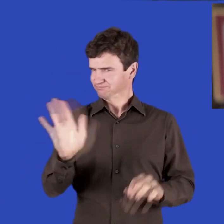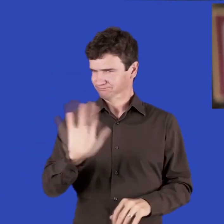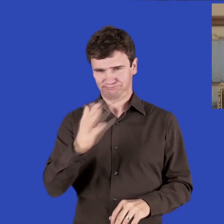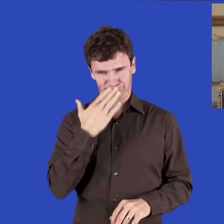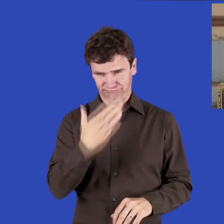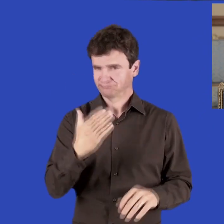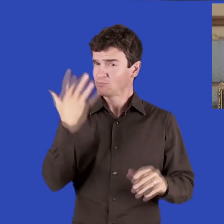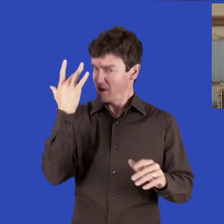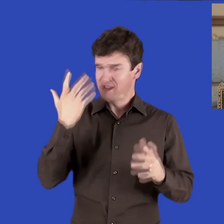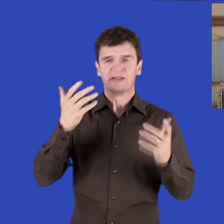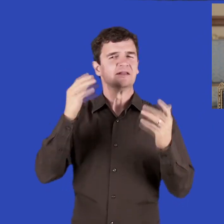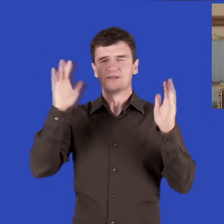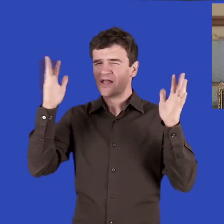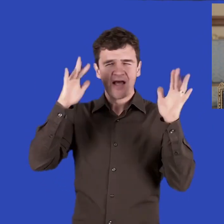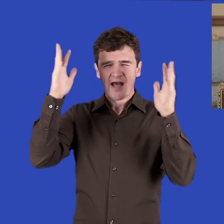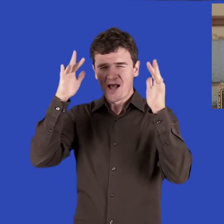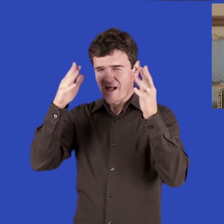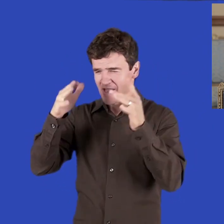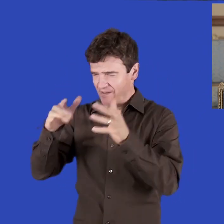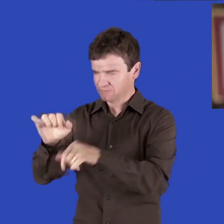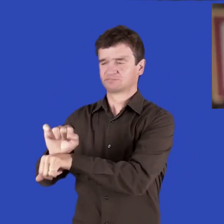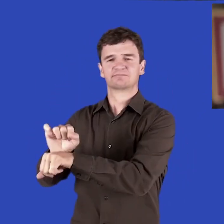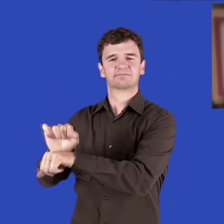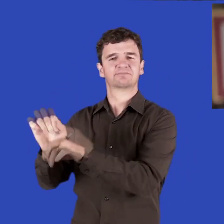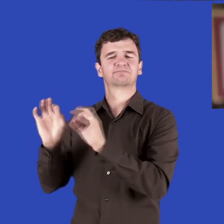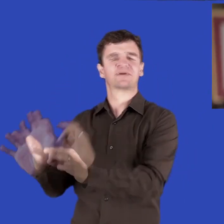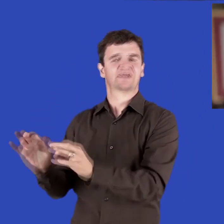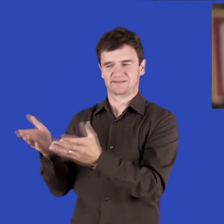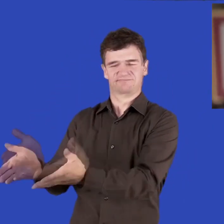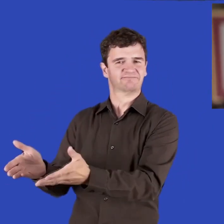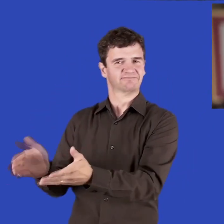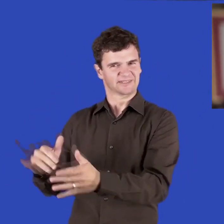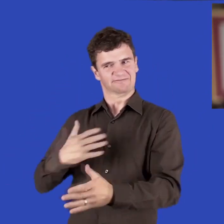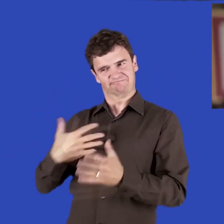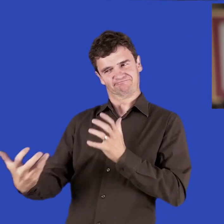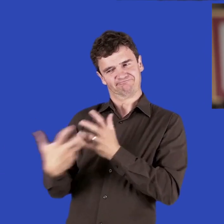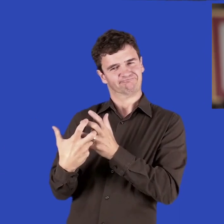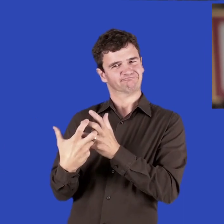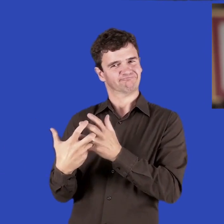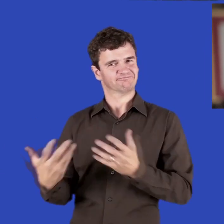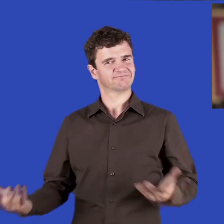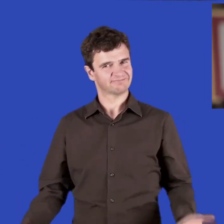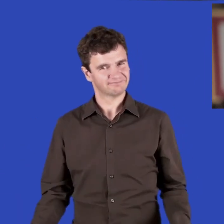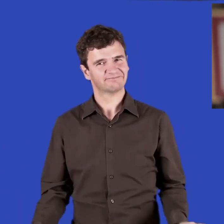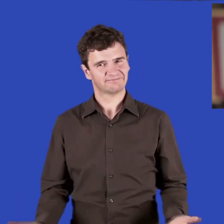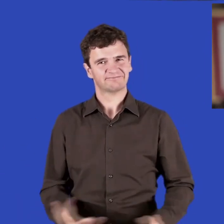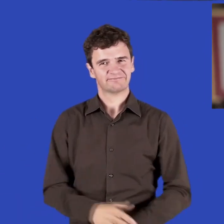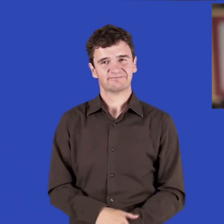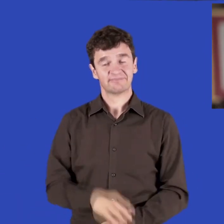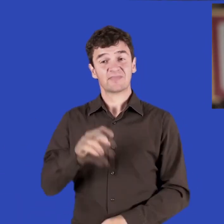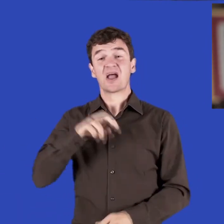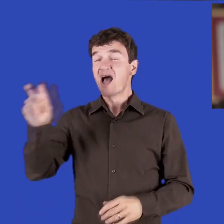me. But I look back and realize that the different work experiences all contributed, and they all